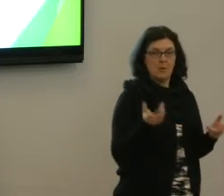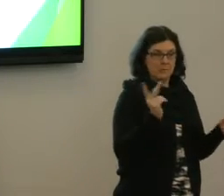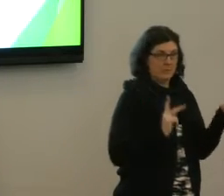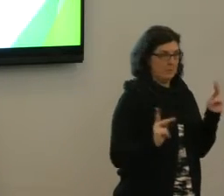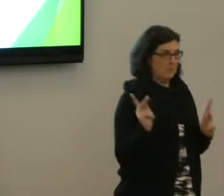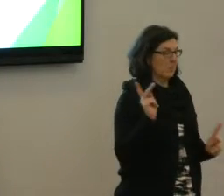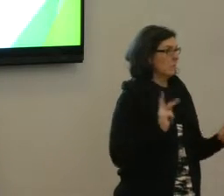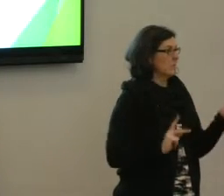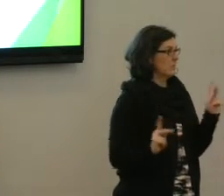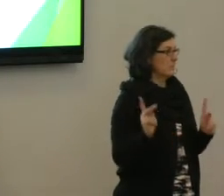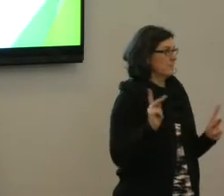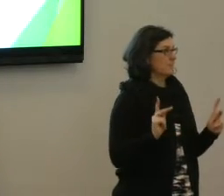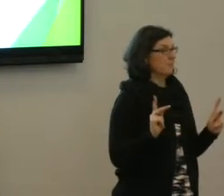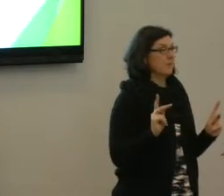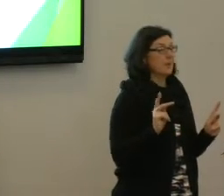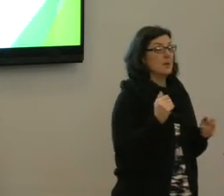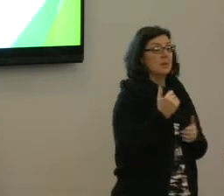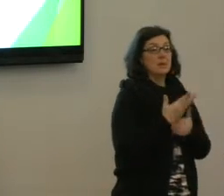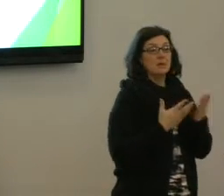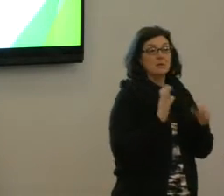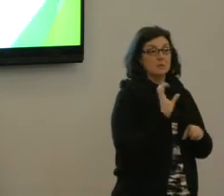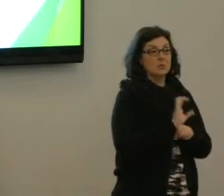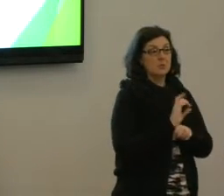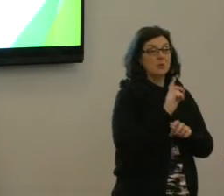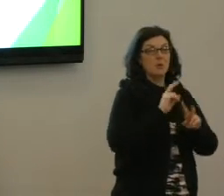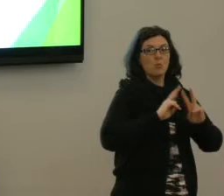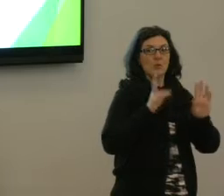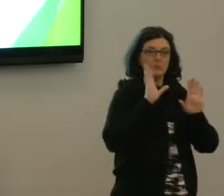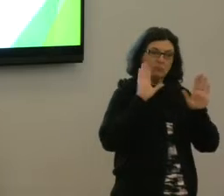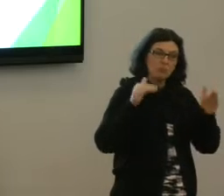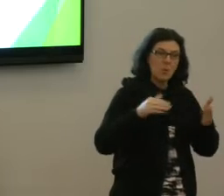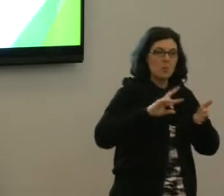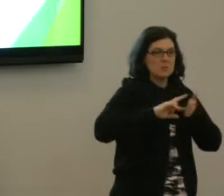come in. Some churches are very intentional about that,